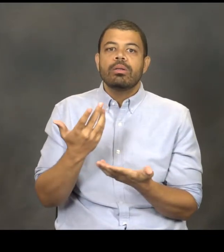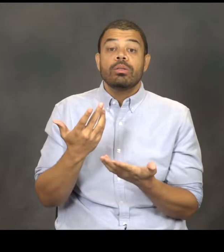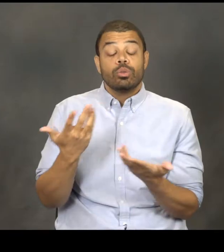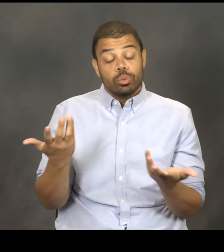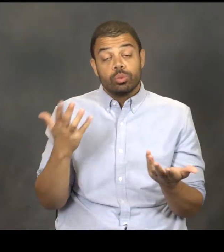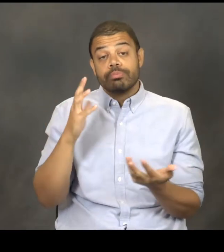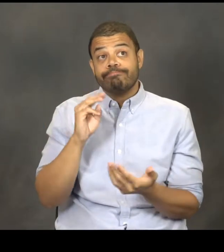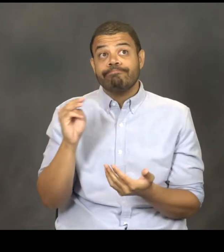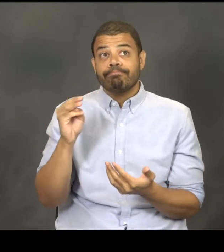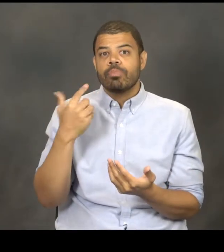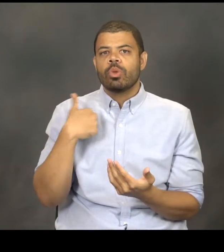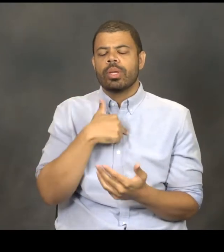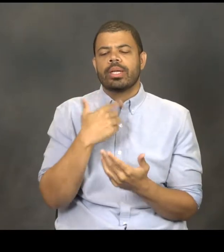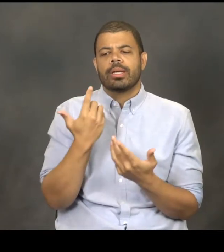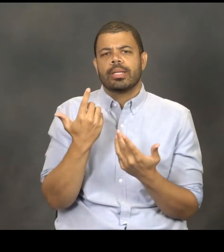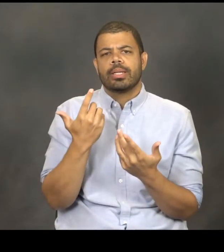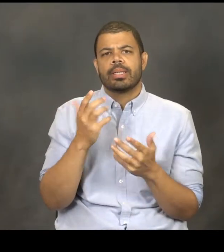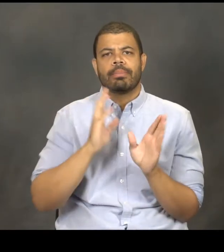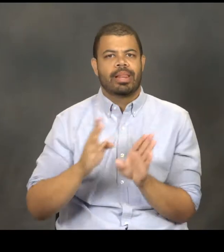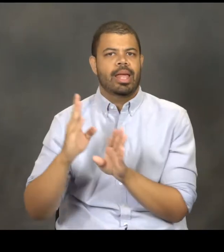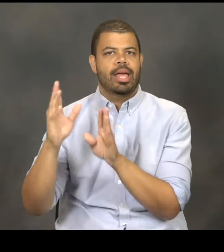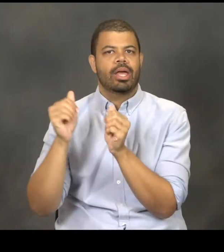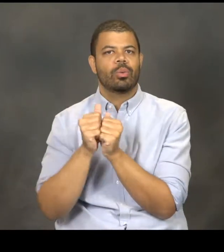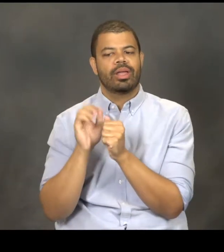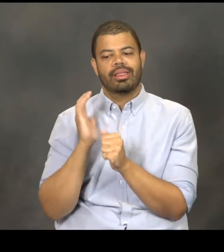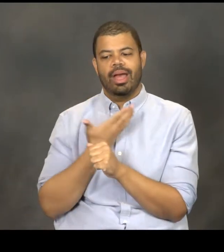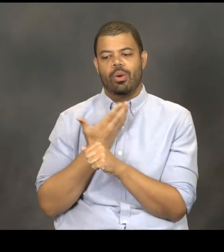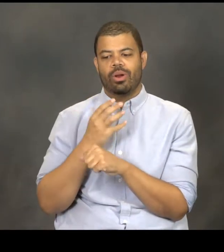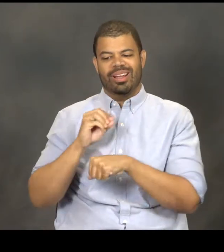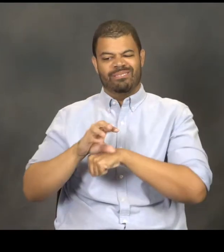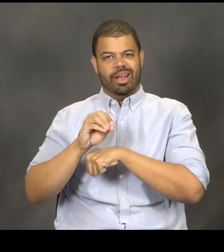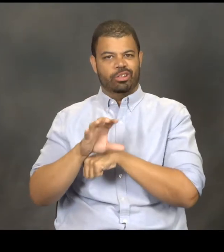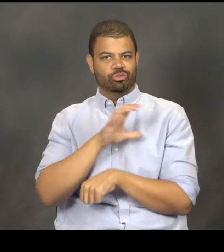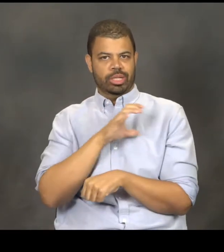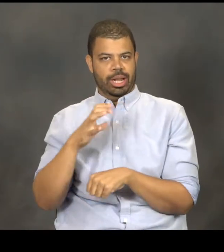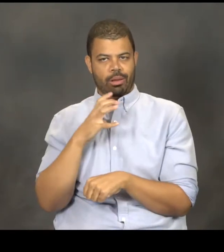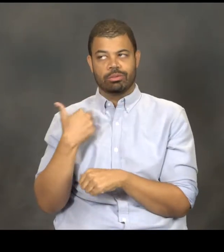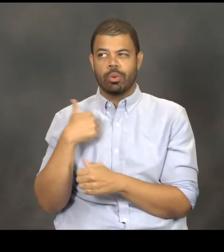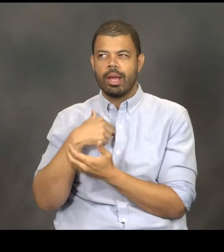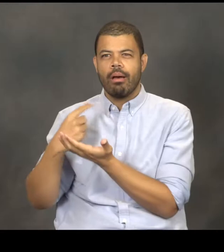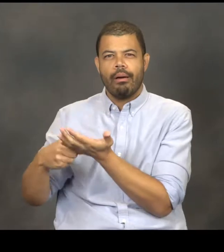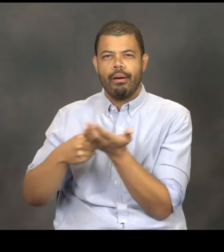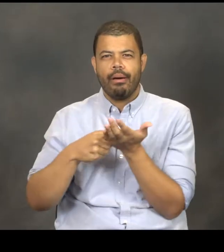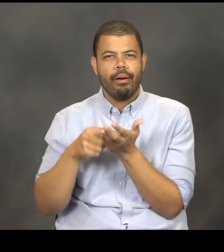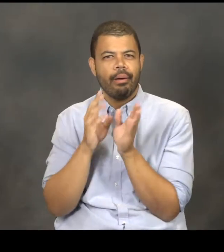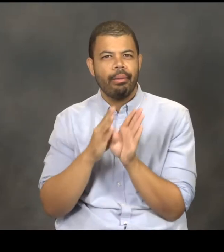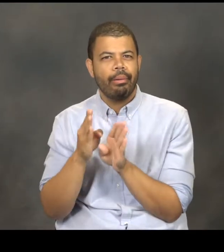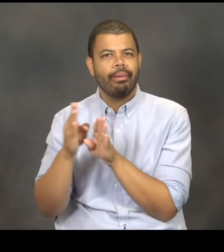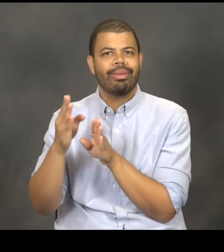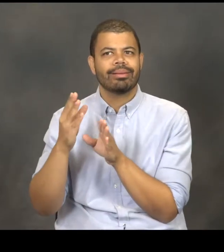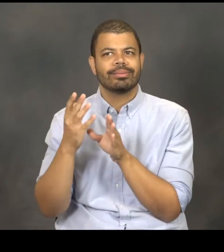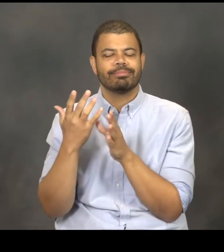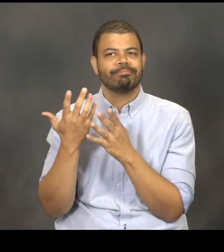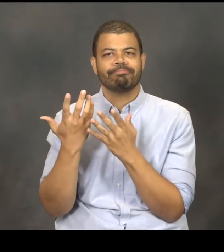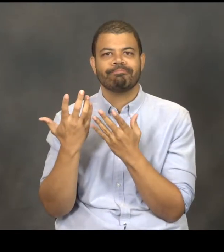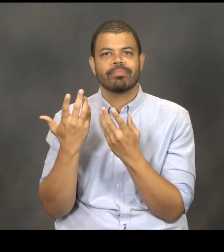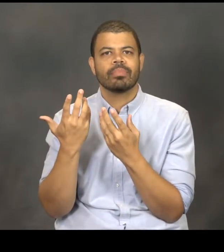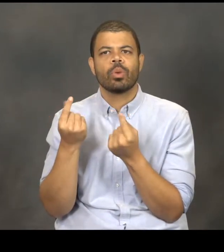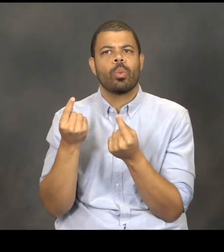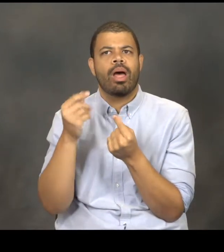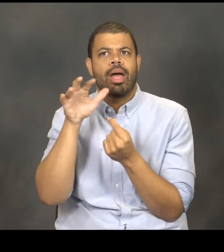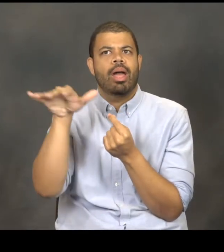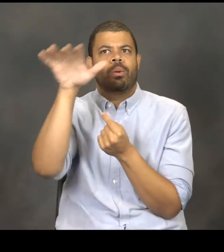We started doing some planning with our Participant Advisory Council here at Community Action and just started saying, like, what do you need? What's out